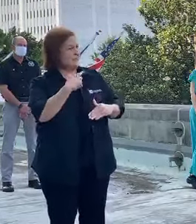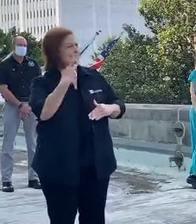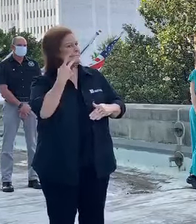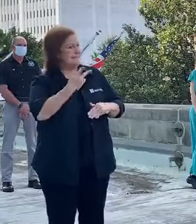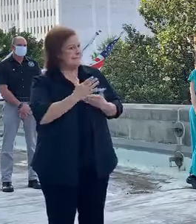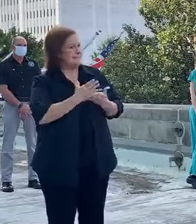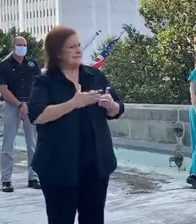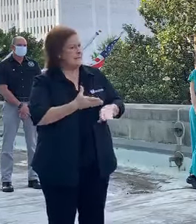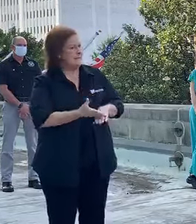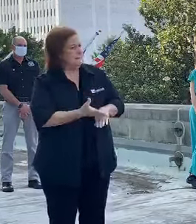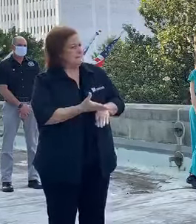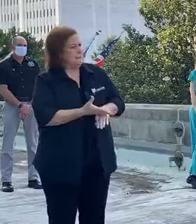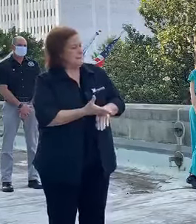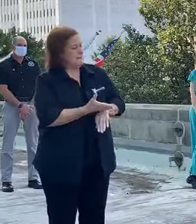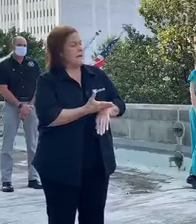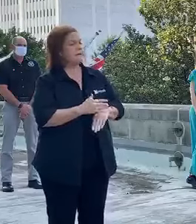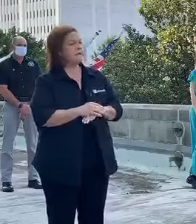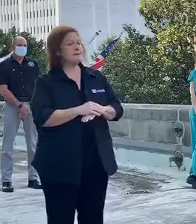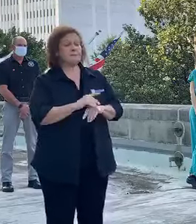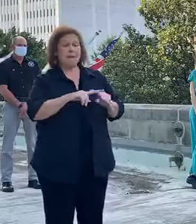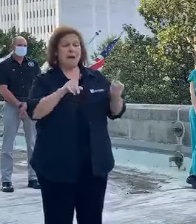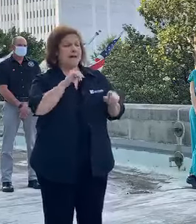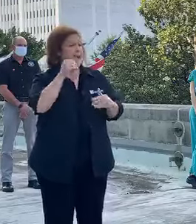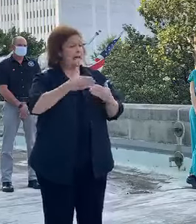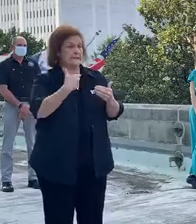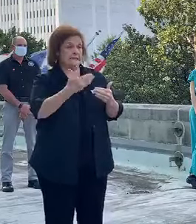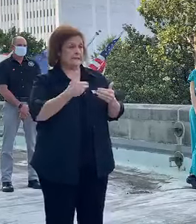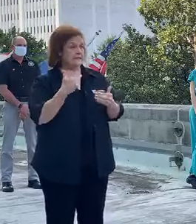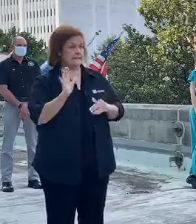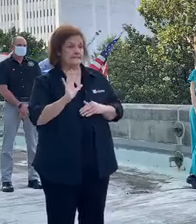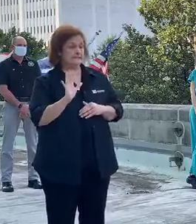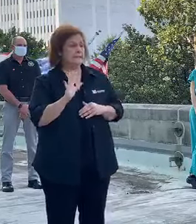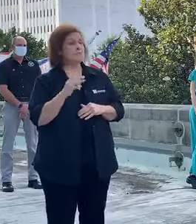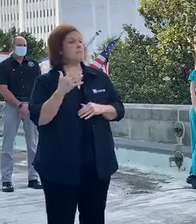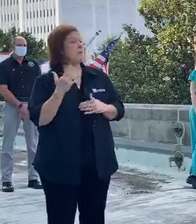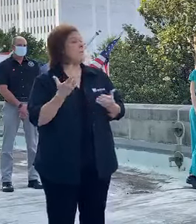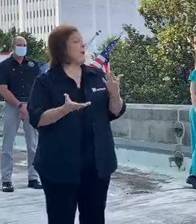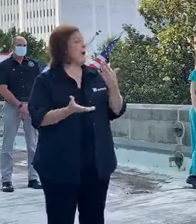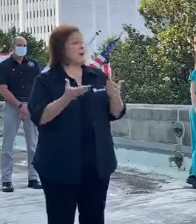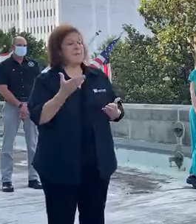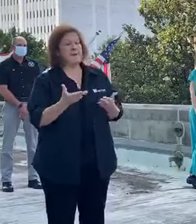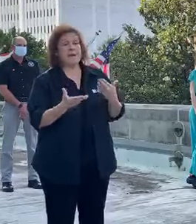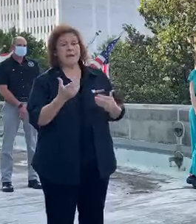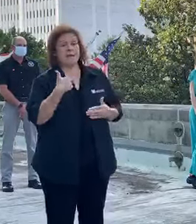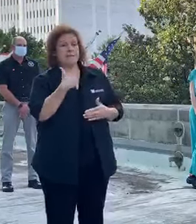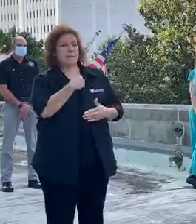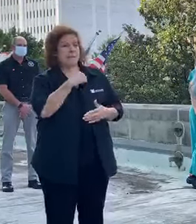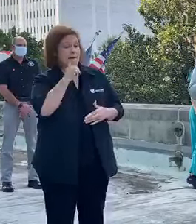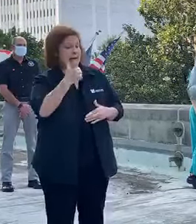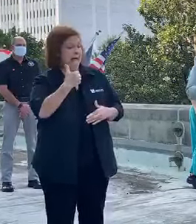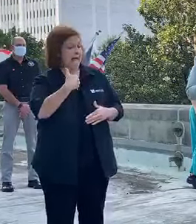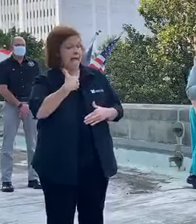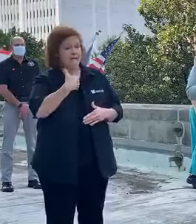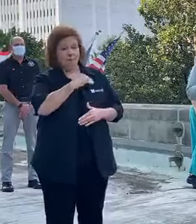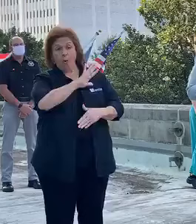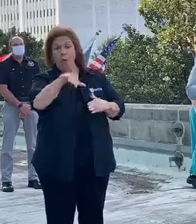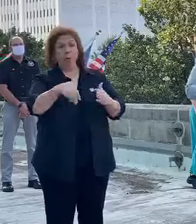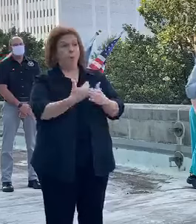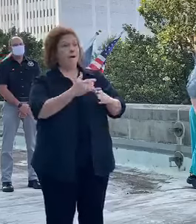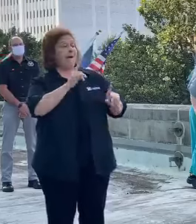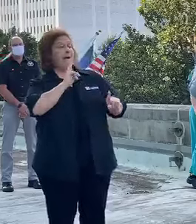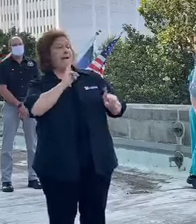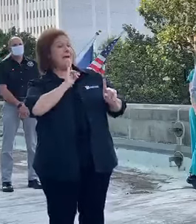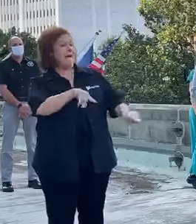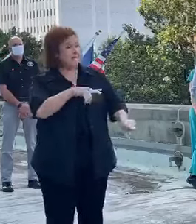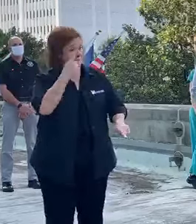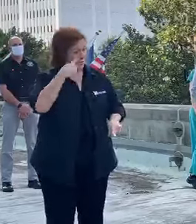But it will not be easy, and we may not have all the answers right now, but we